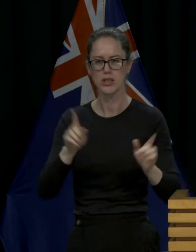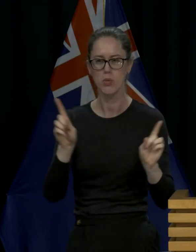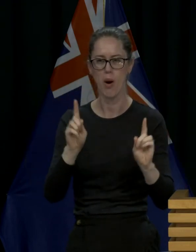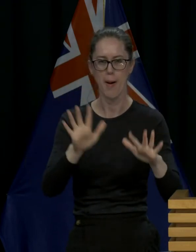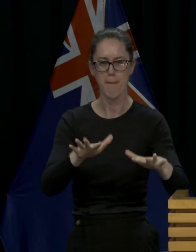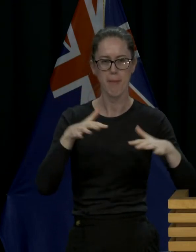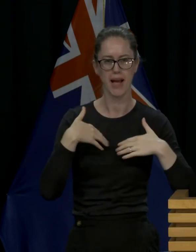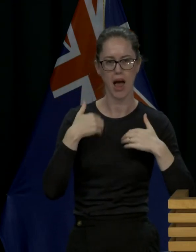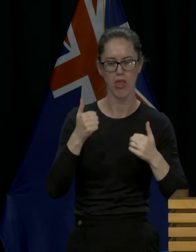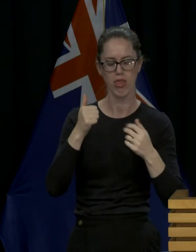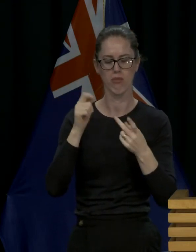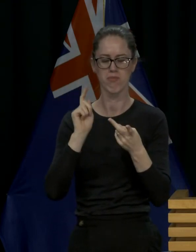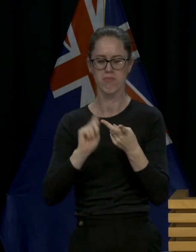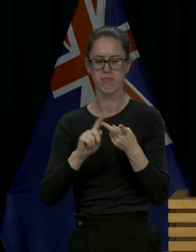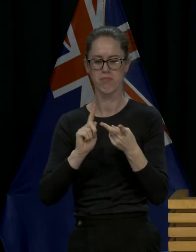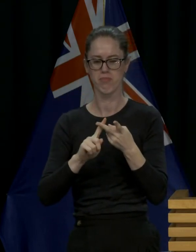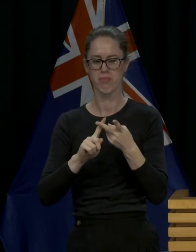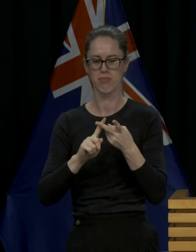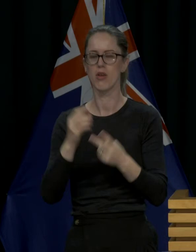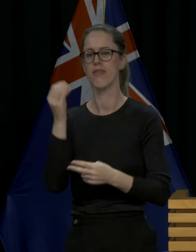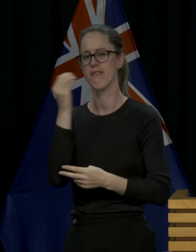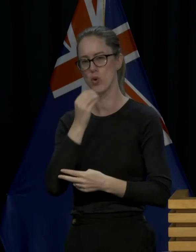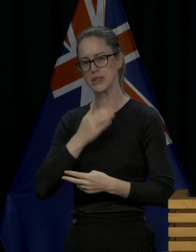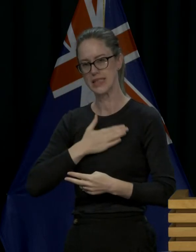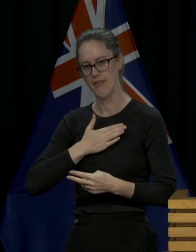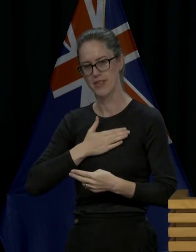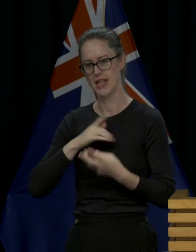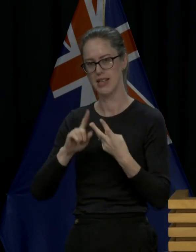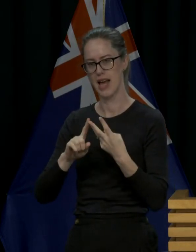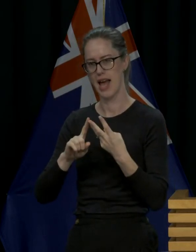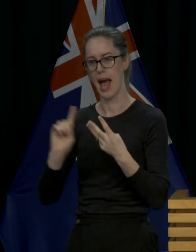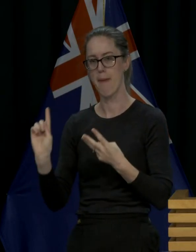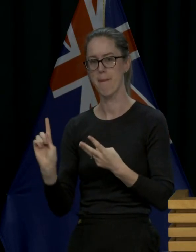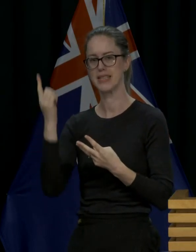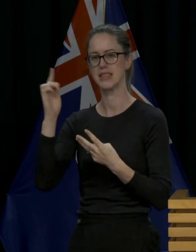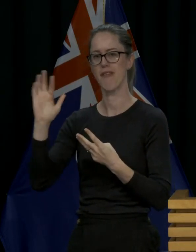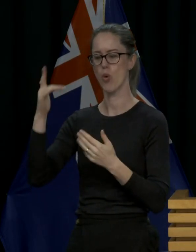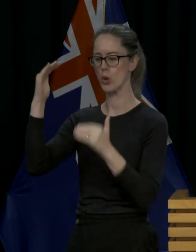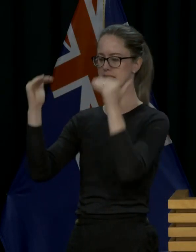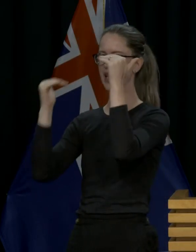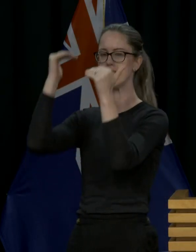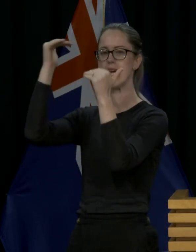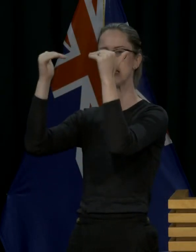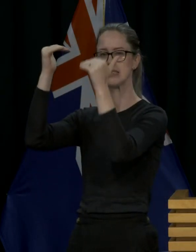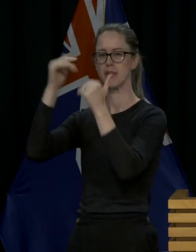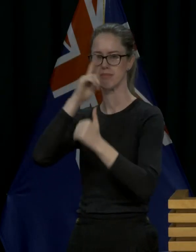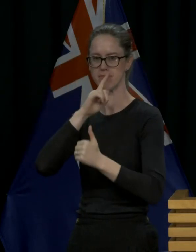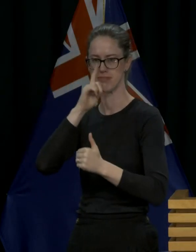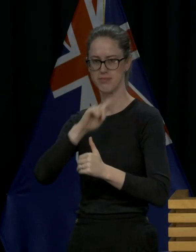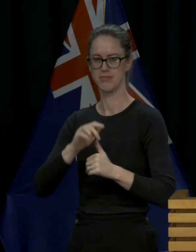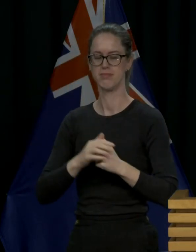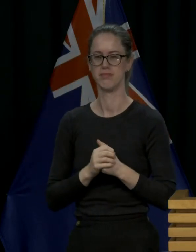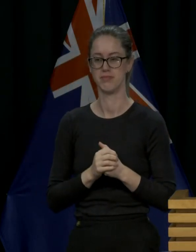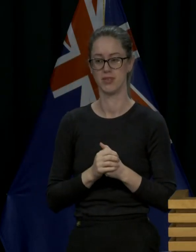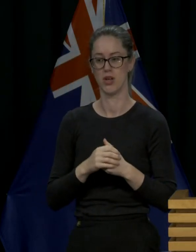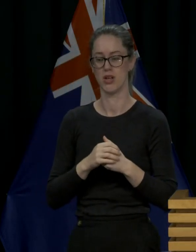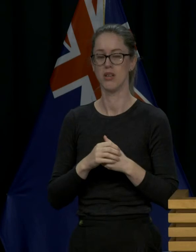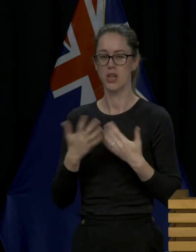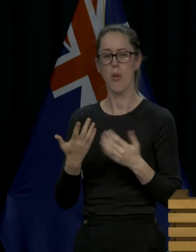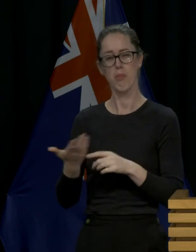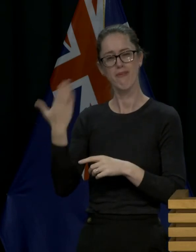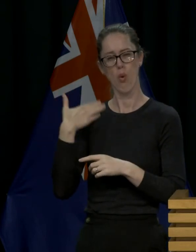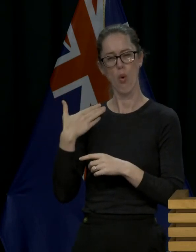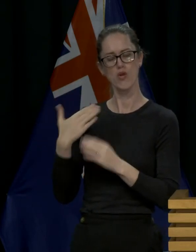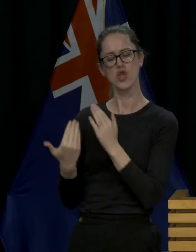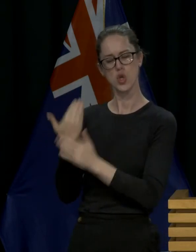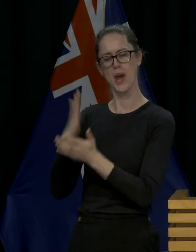public health, as well as picking up food safety and Minister for Seniors. It is not without precedent to bring new members straight